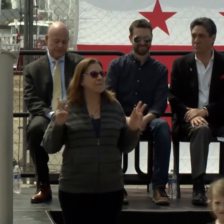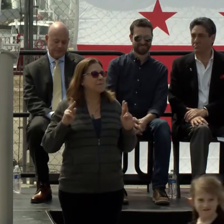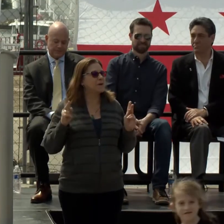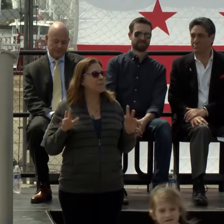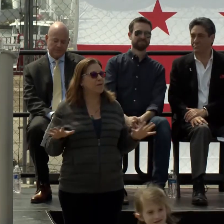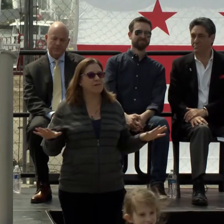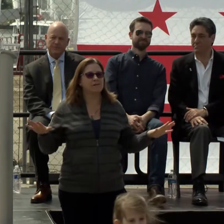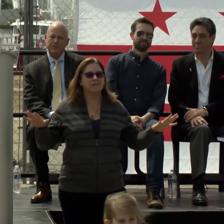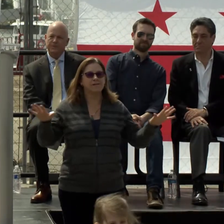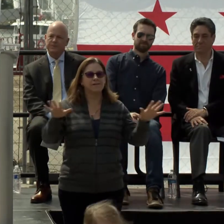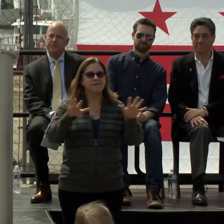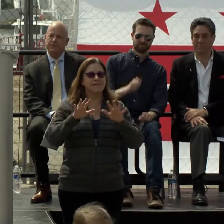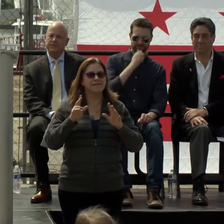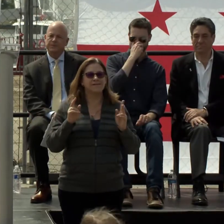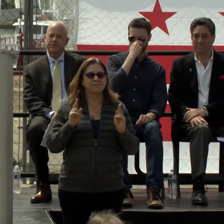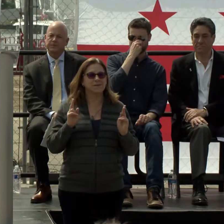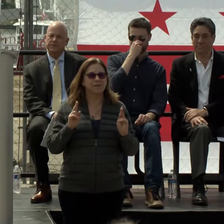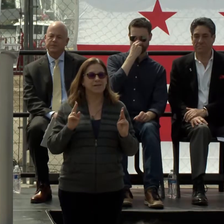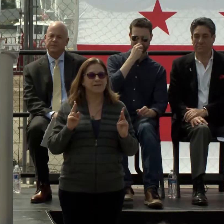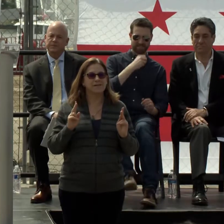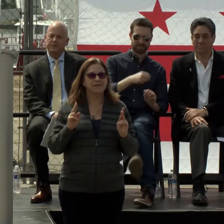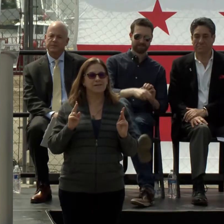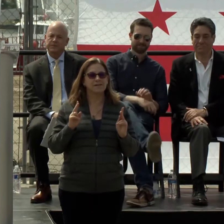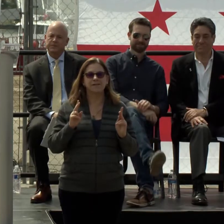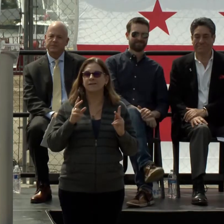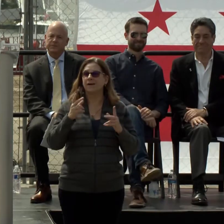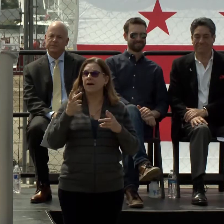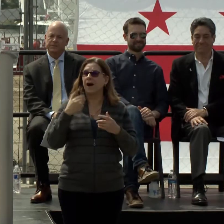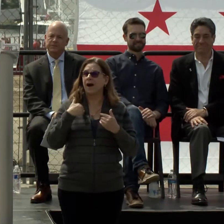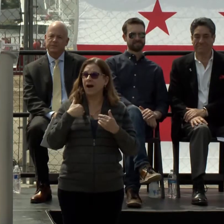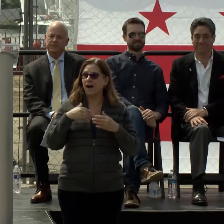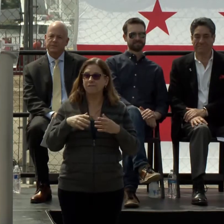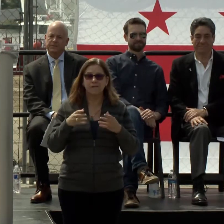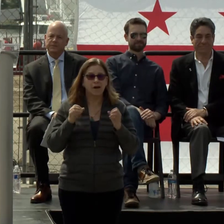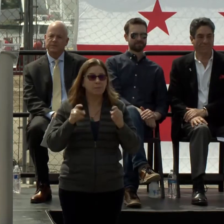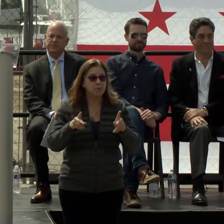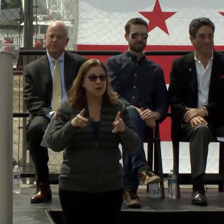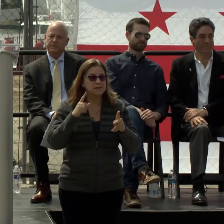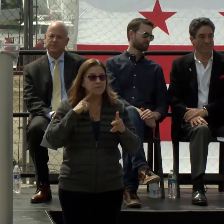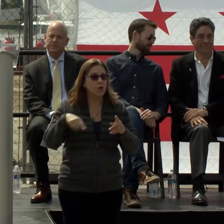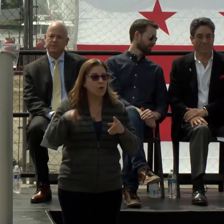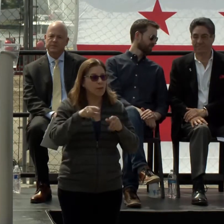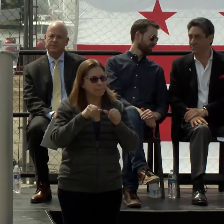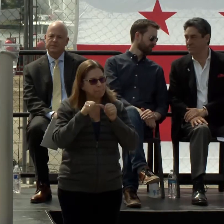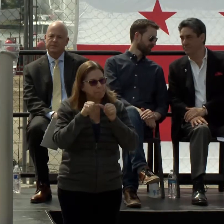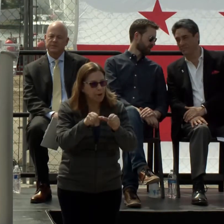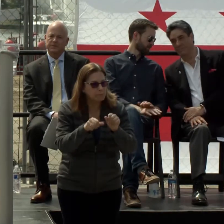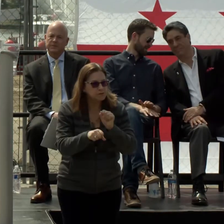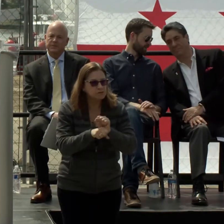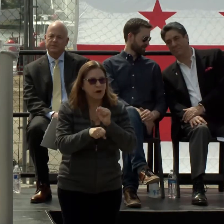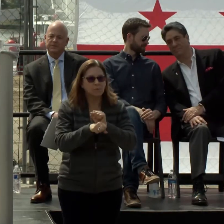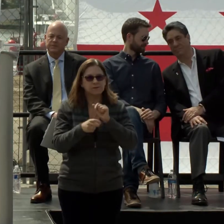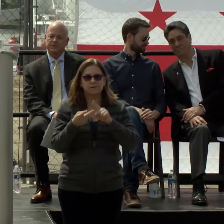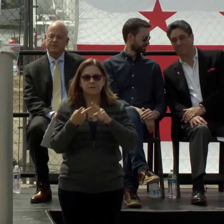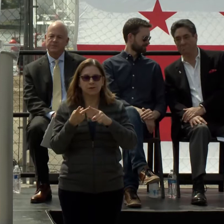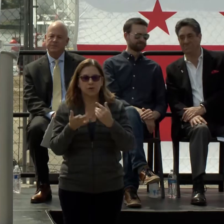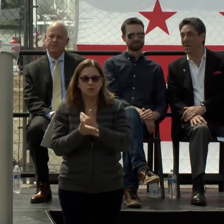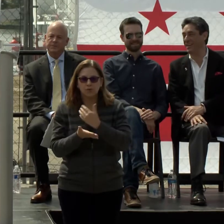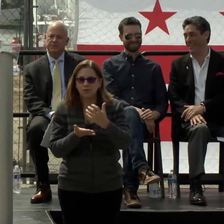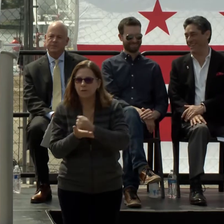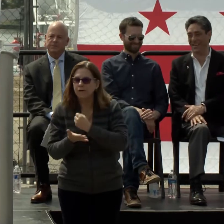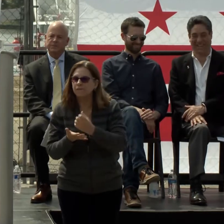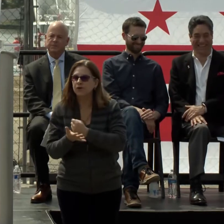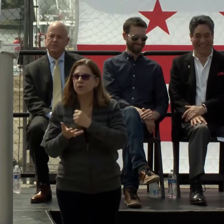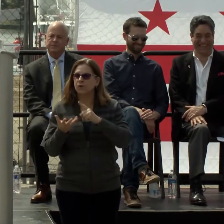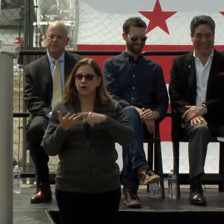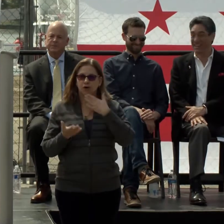including lots of permanent jobs and lots of new income for the District of Columbia through tax revenue.